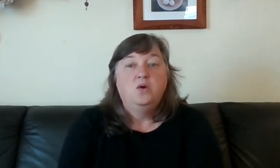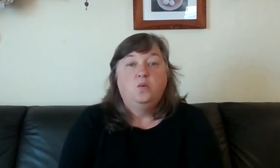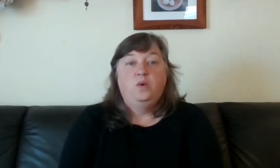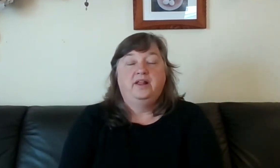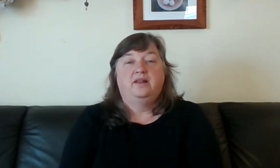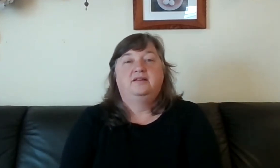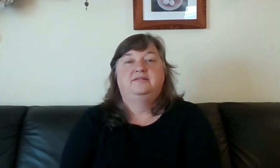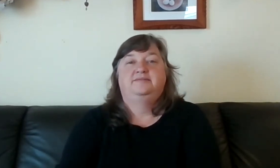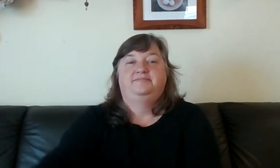Will.